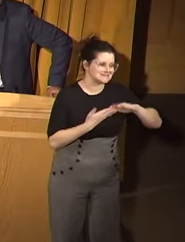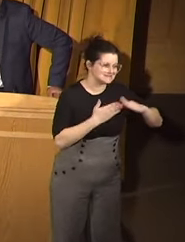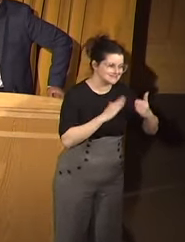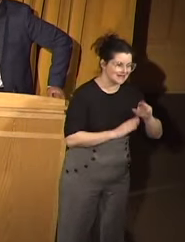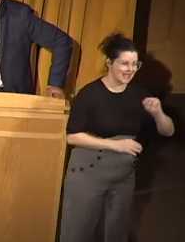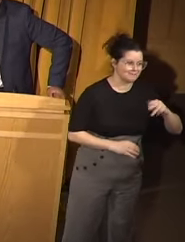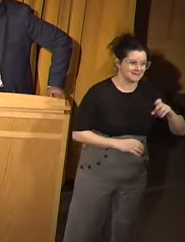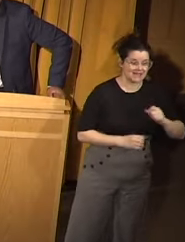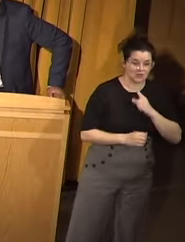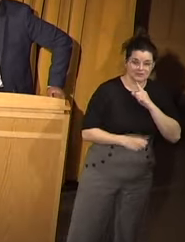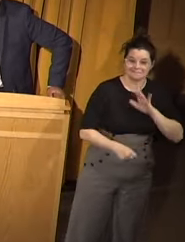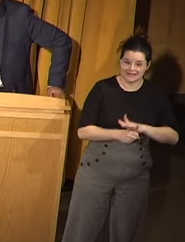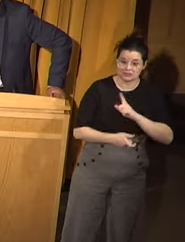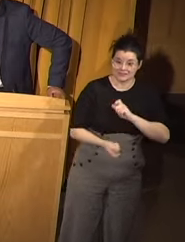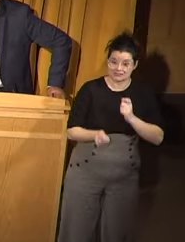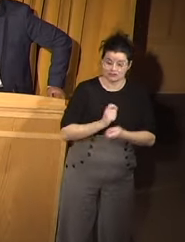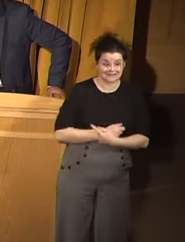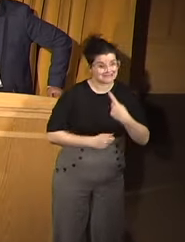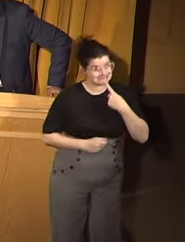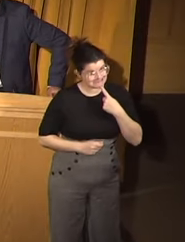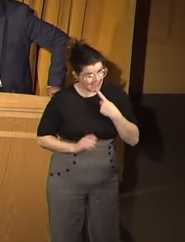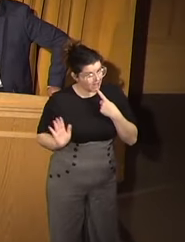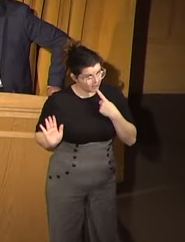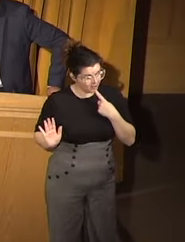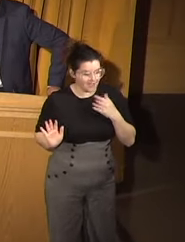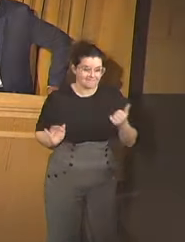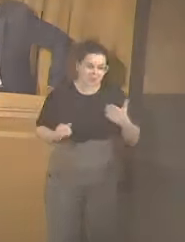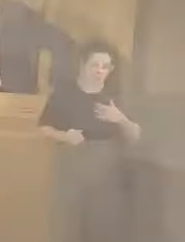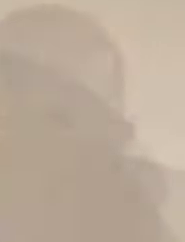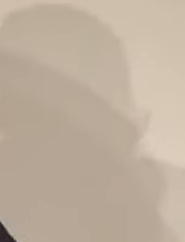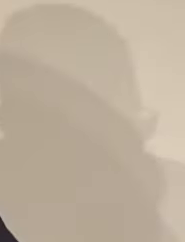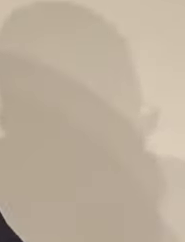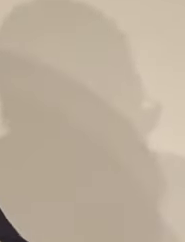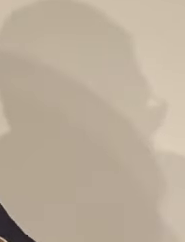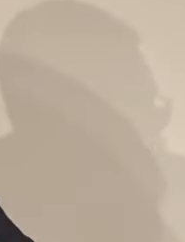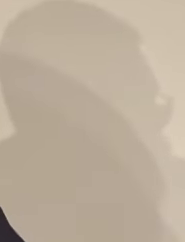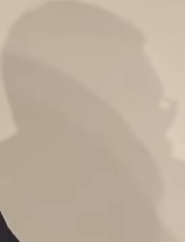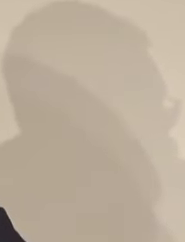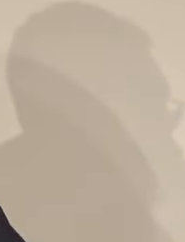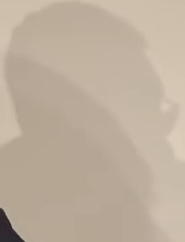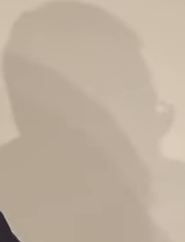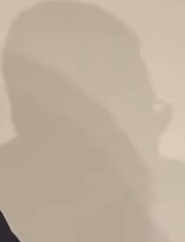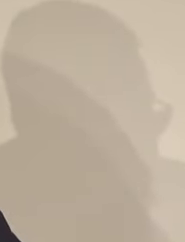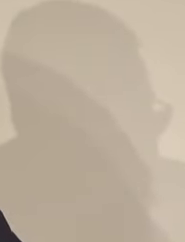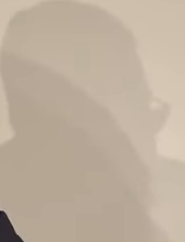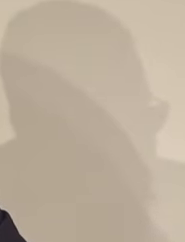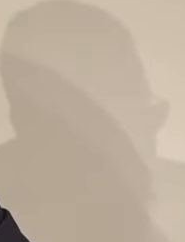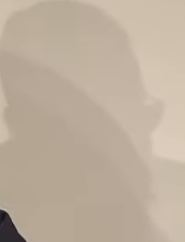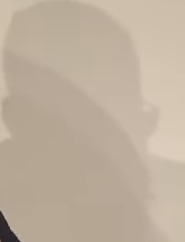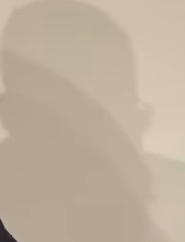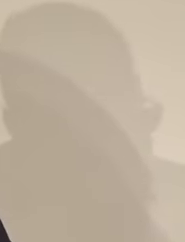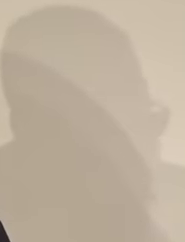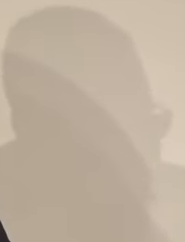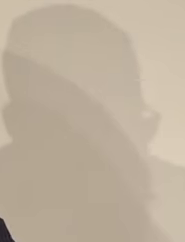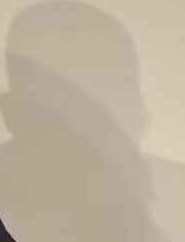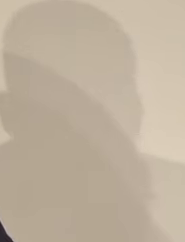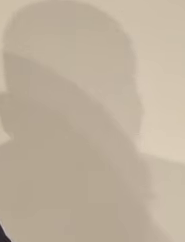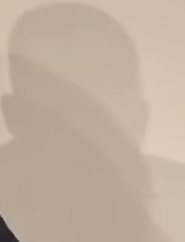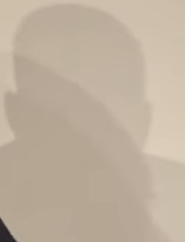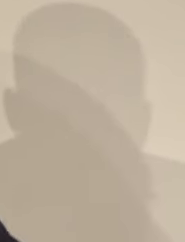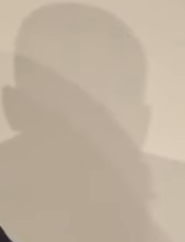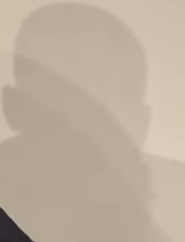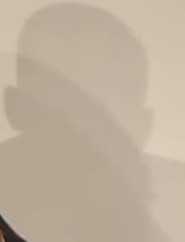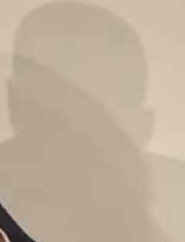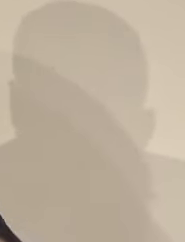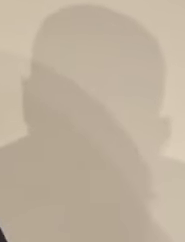committed to making changes. And they say, although we will evaluate in the assessment period, that they are beginning to make progress. So if they stop, then